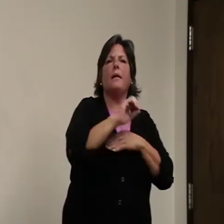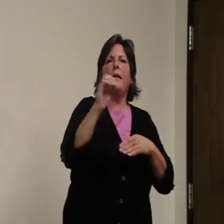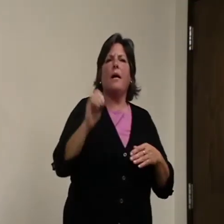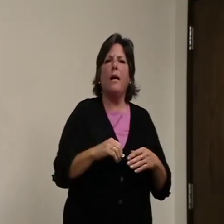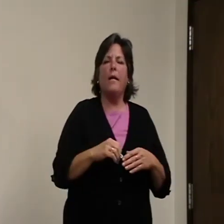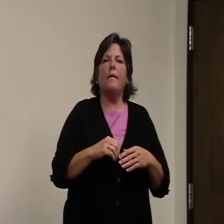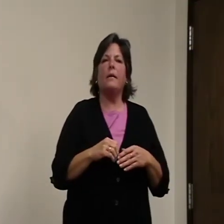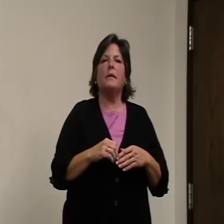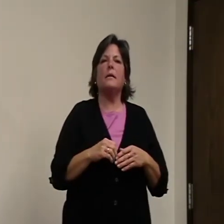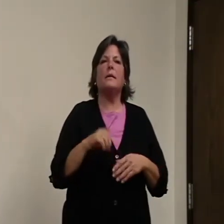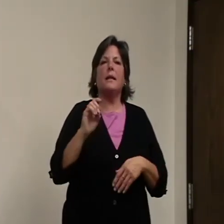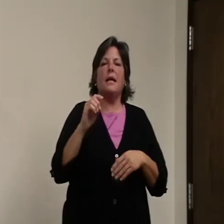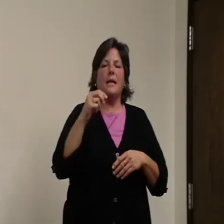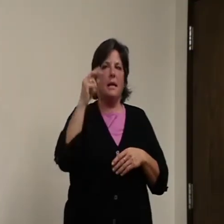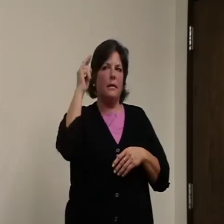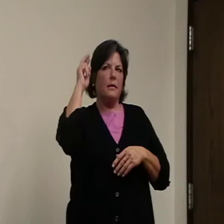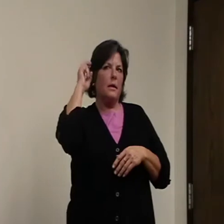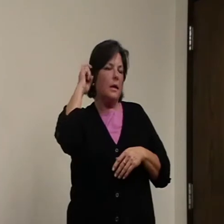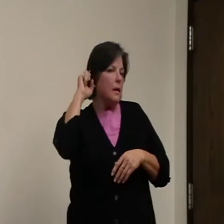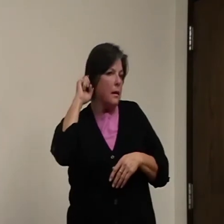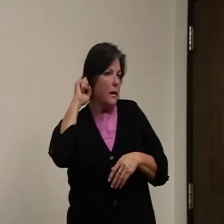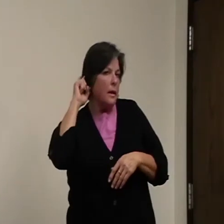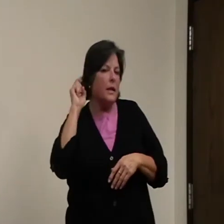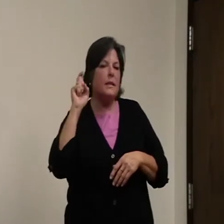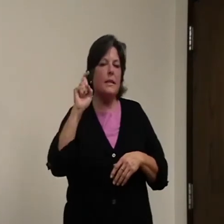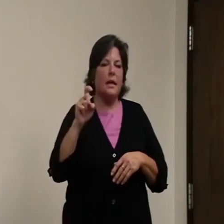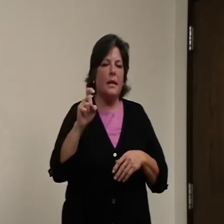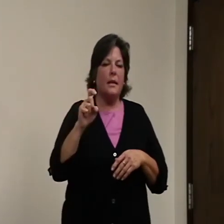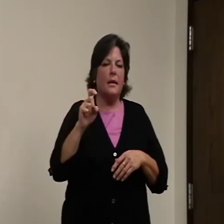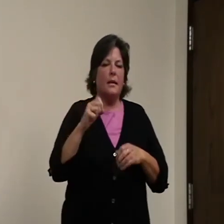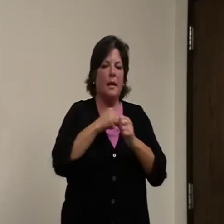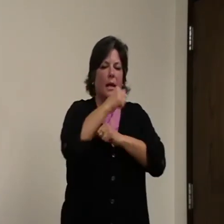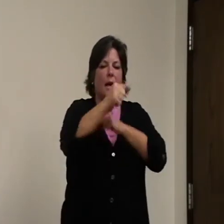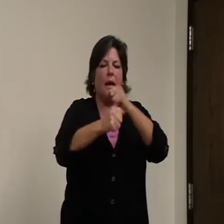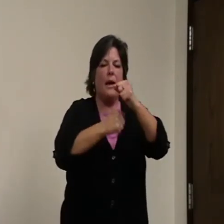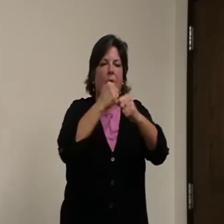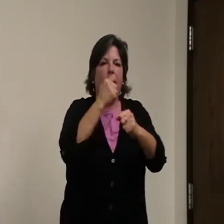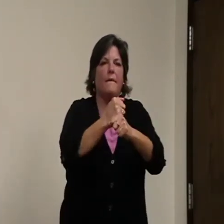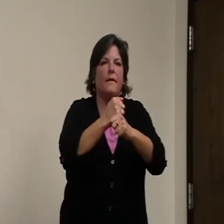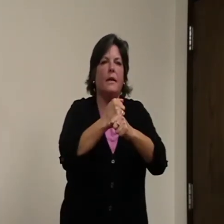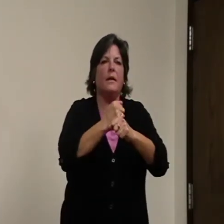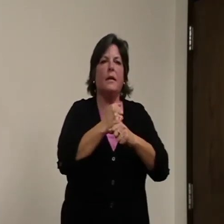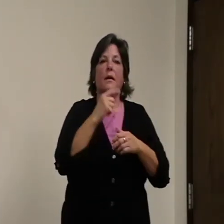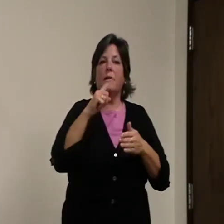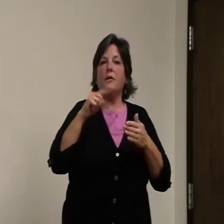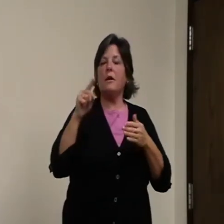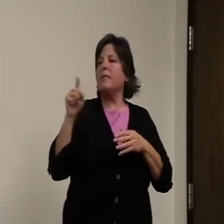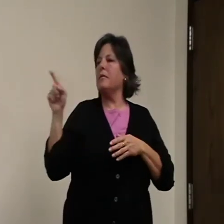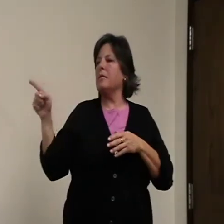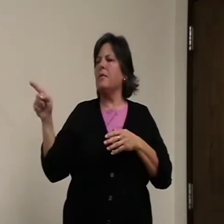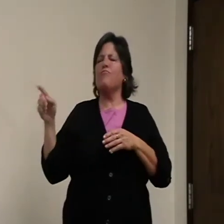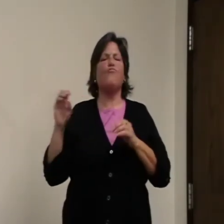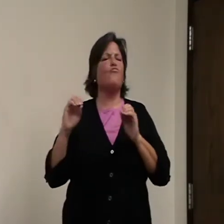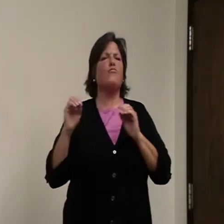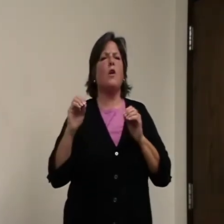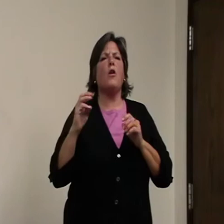yearly checkup or something, correct? We actually recommend every 6 months. I have some people that come back and see us every 3 months. So if they have